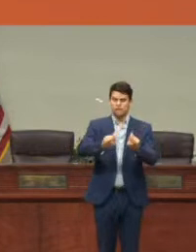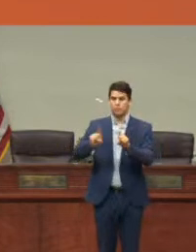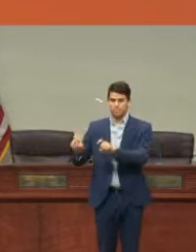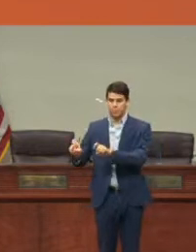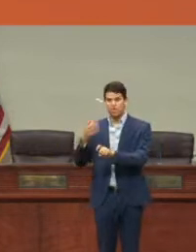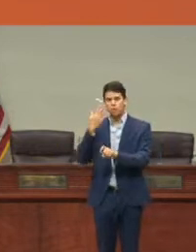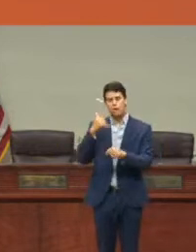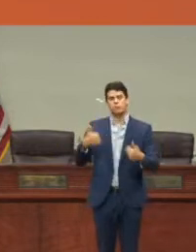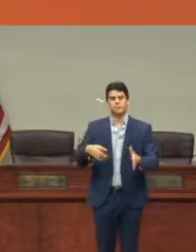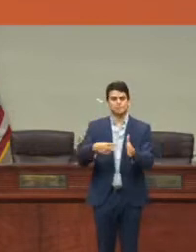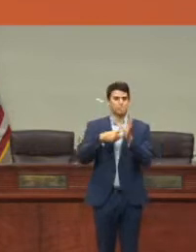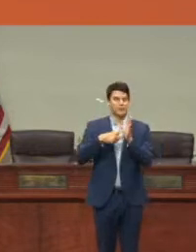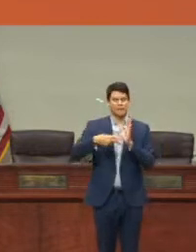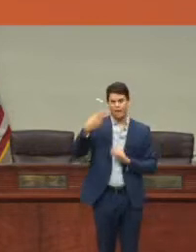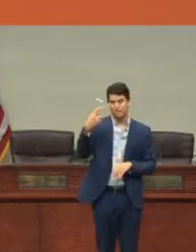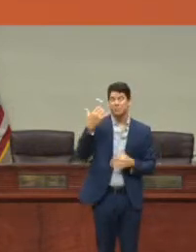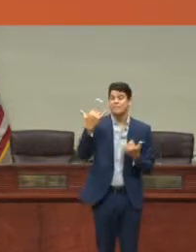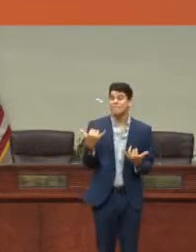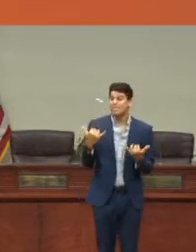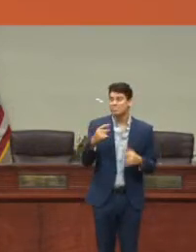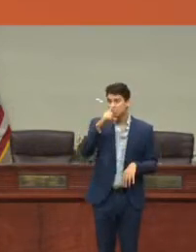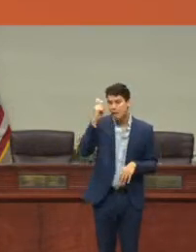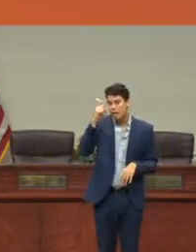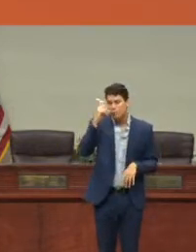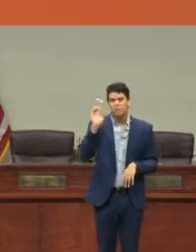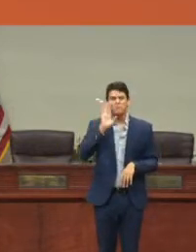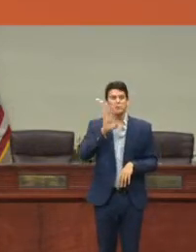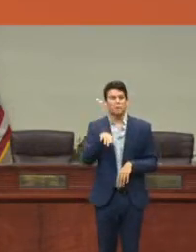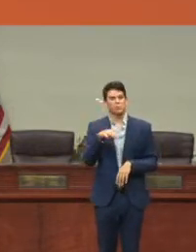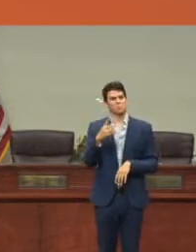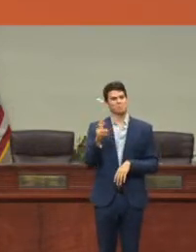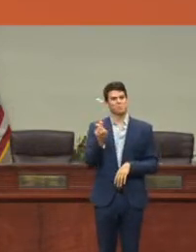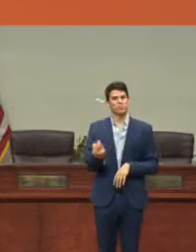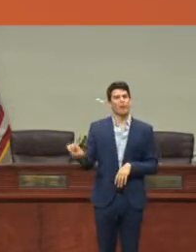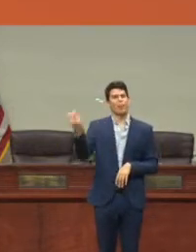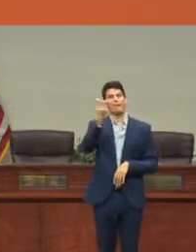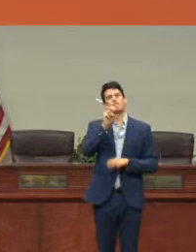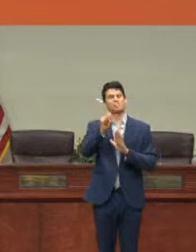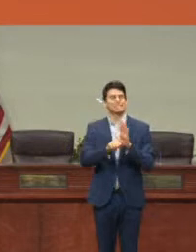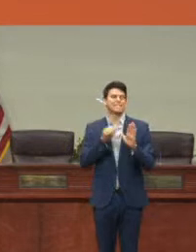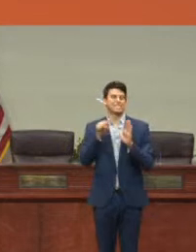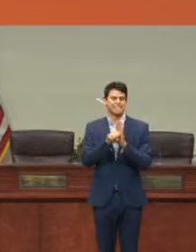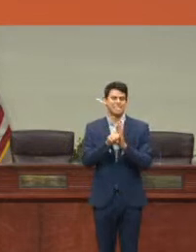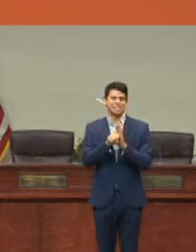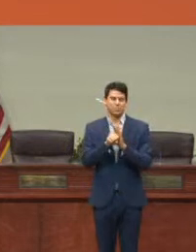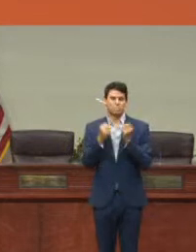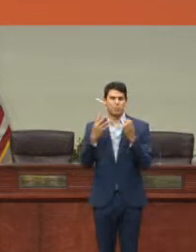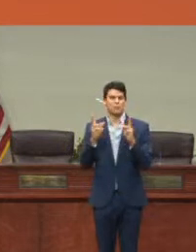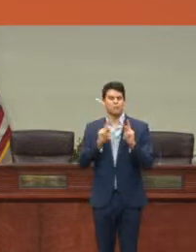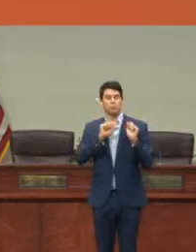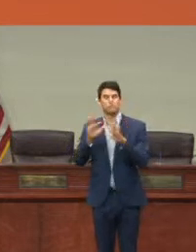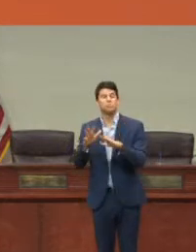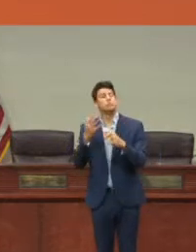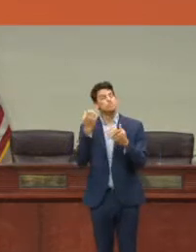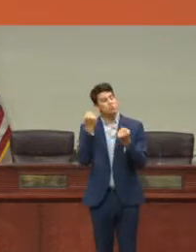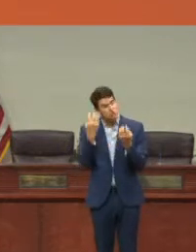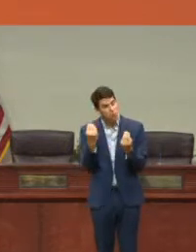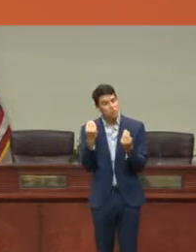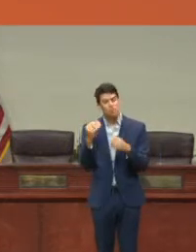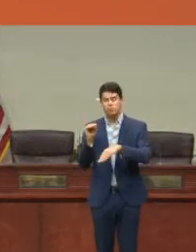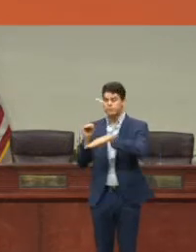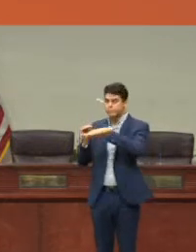As the summer travel season continues, we want to urge residents to arrive early to the testing site to ensure they can